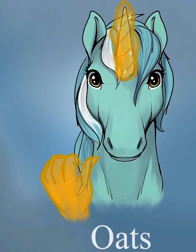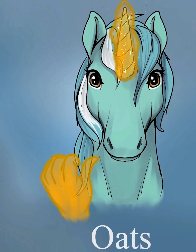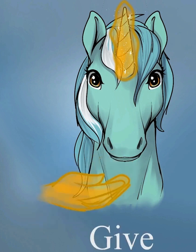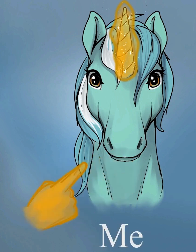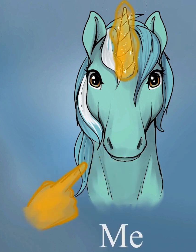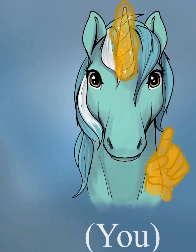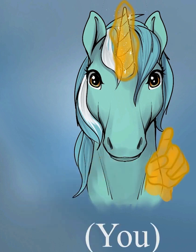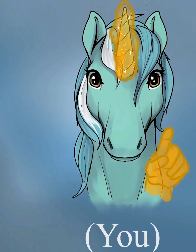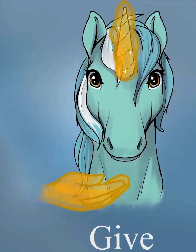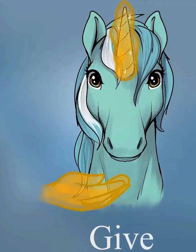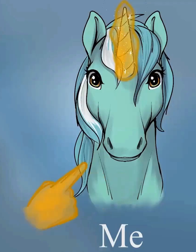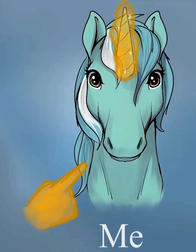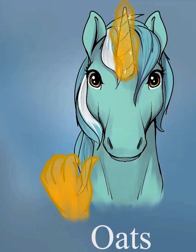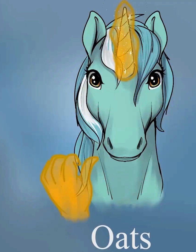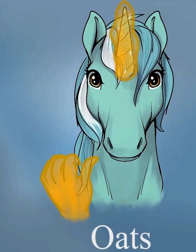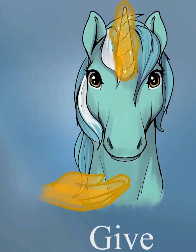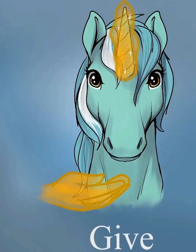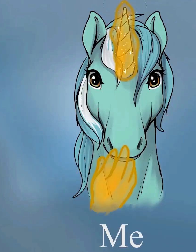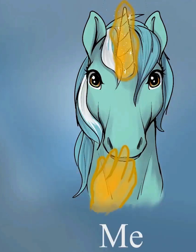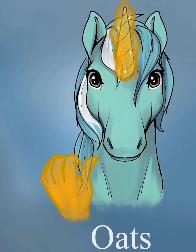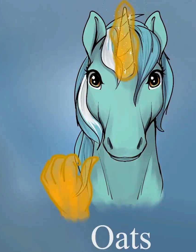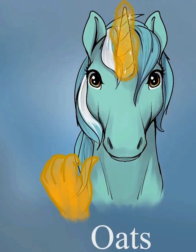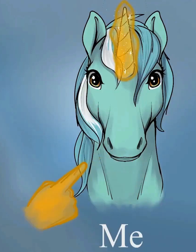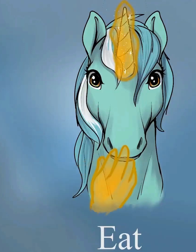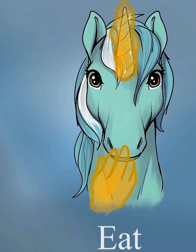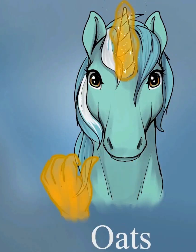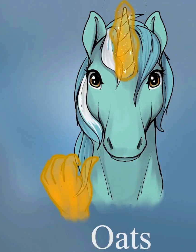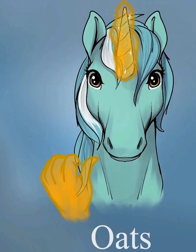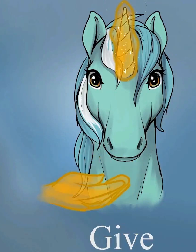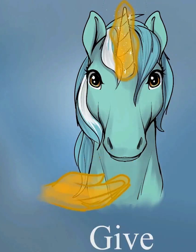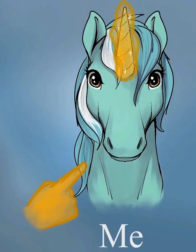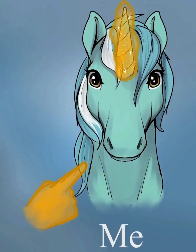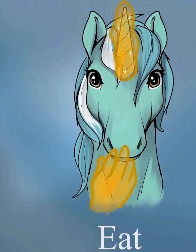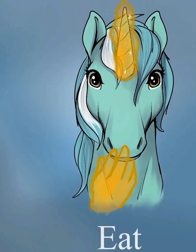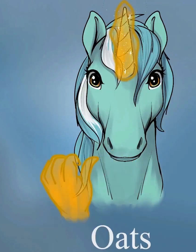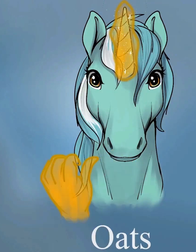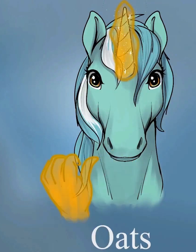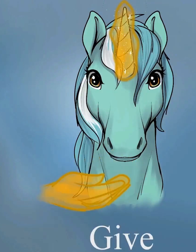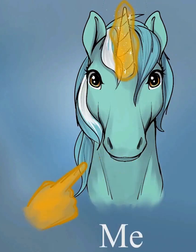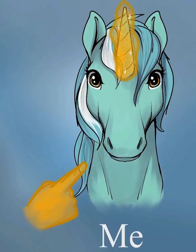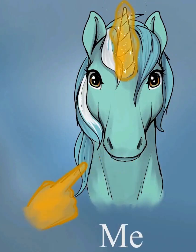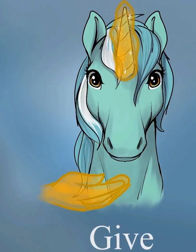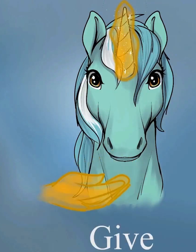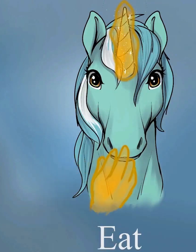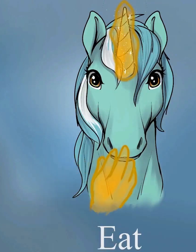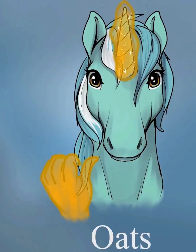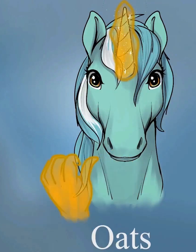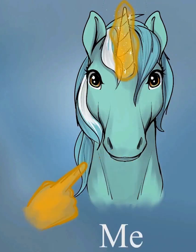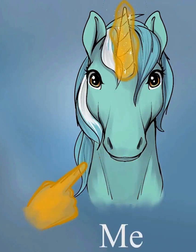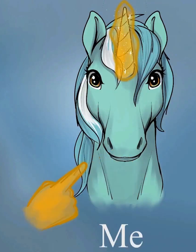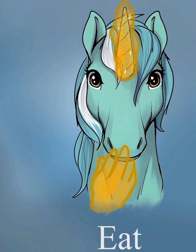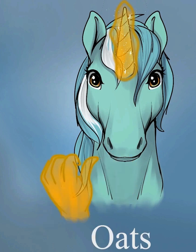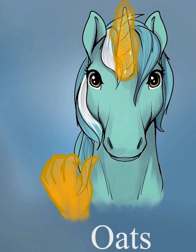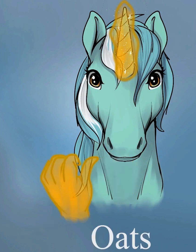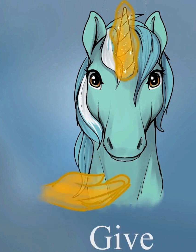oats, give me you. Give me oats, give me oats, me oats, give me oats, give me, give me oats, me oats,